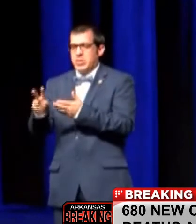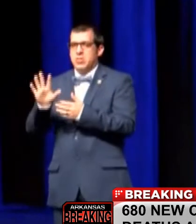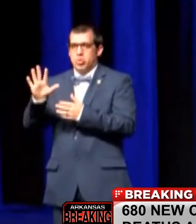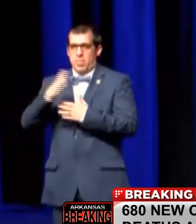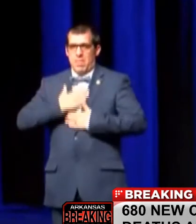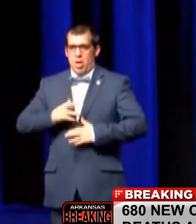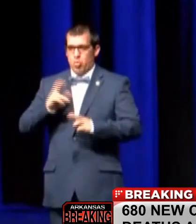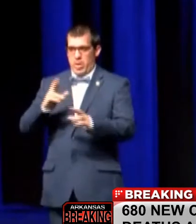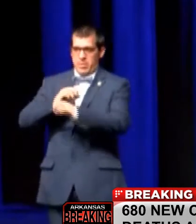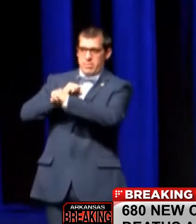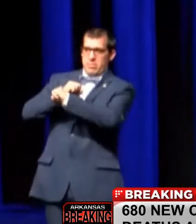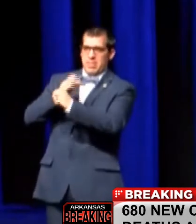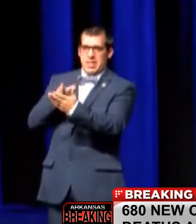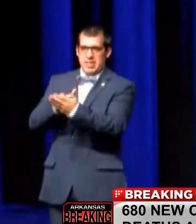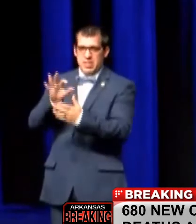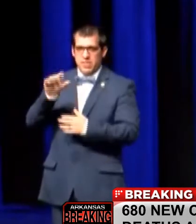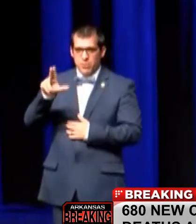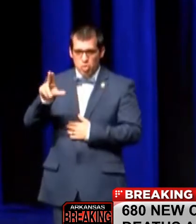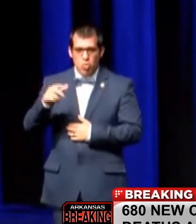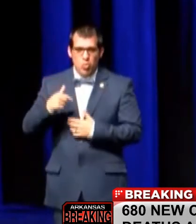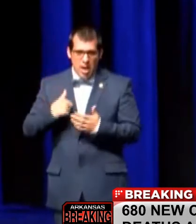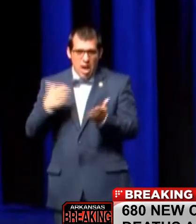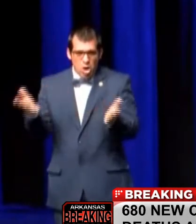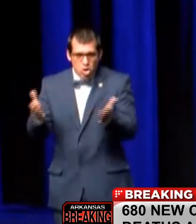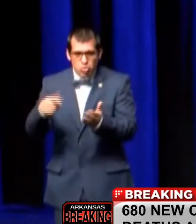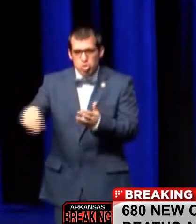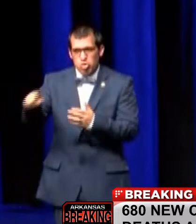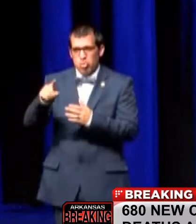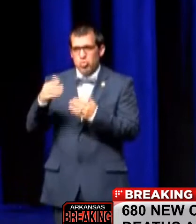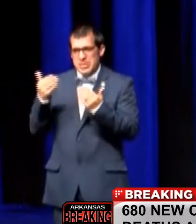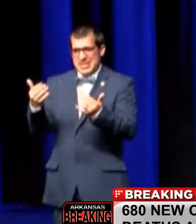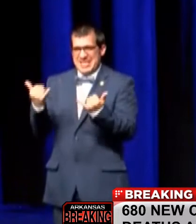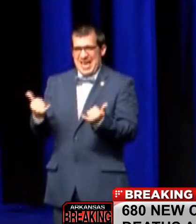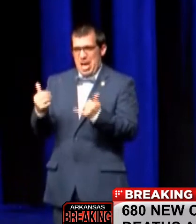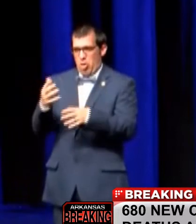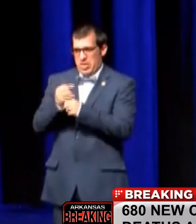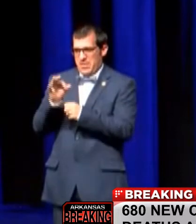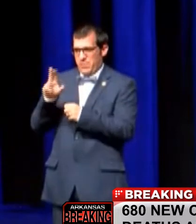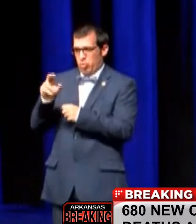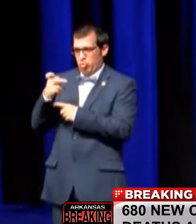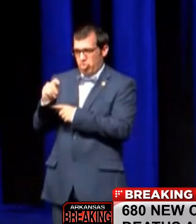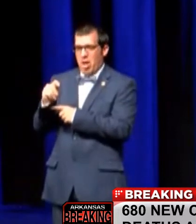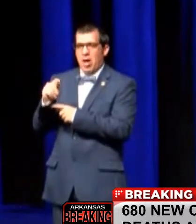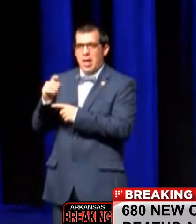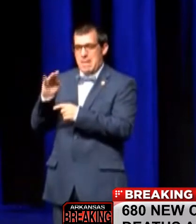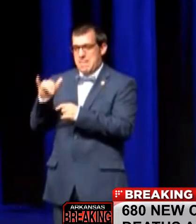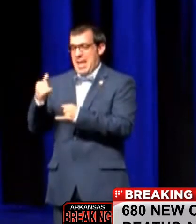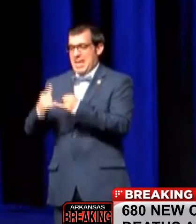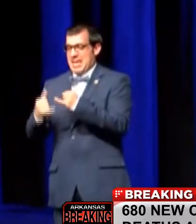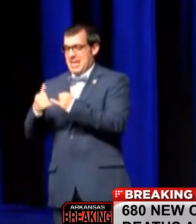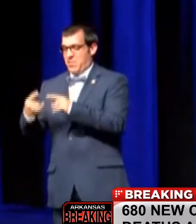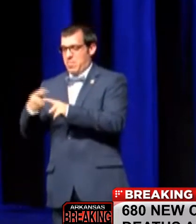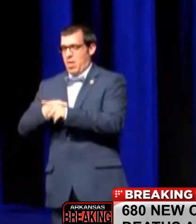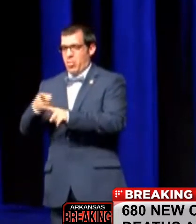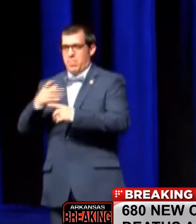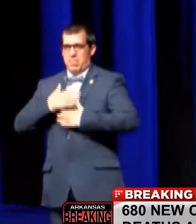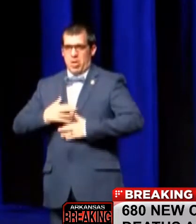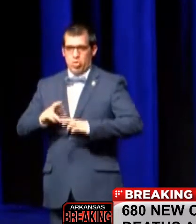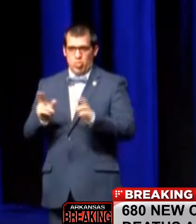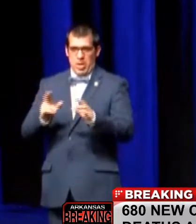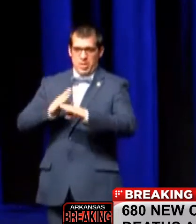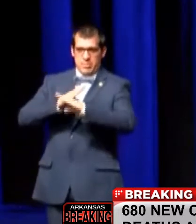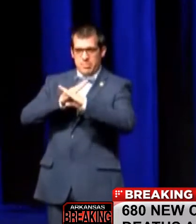it now so that you will be protected by the end of the month. We know that influenza can cause a lot